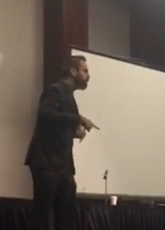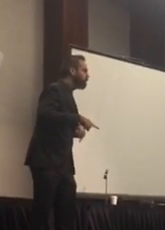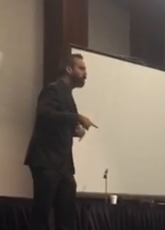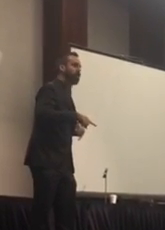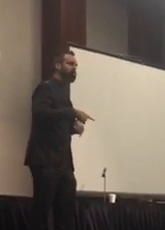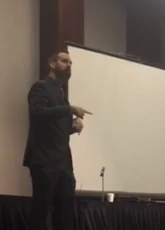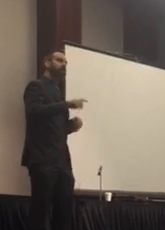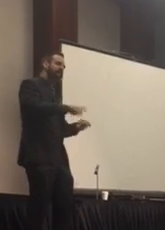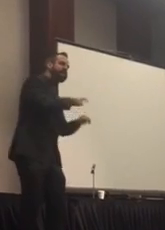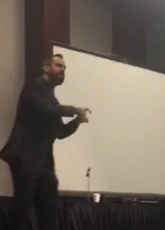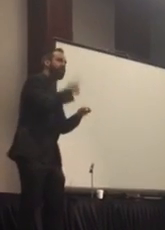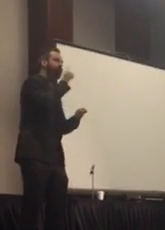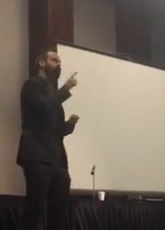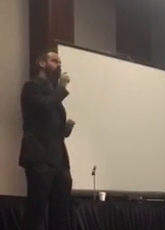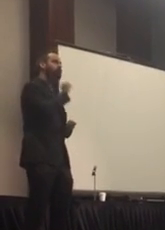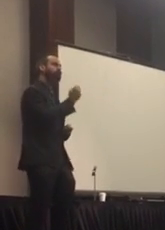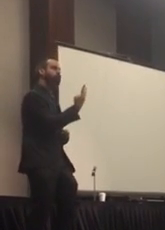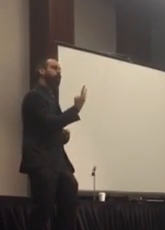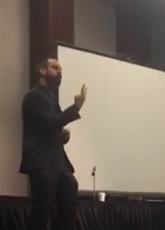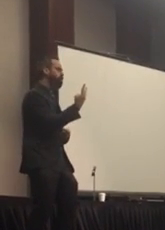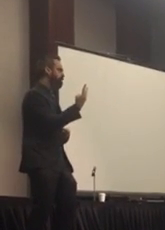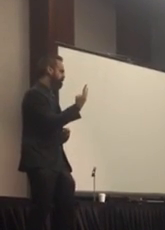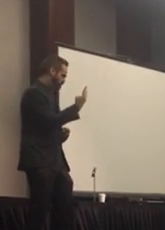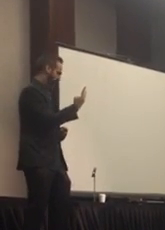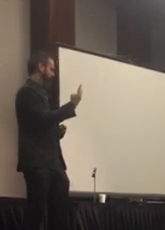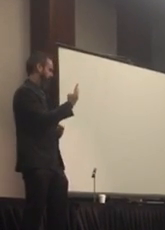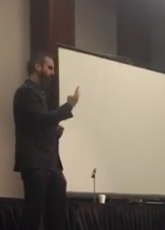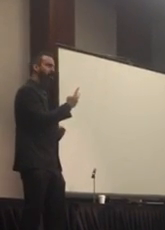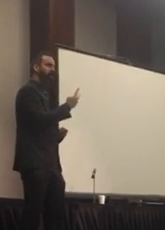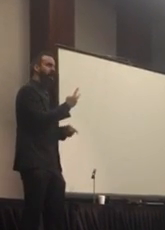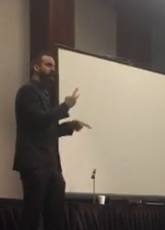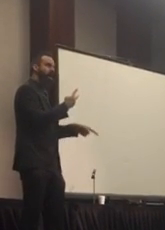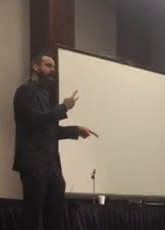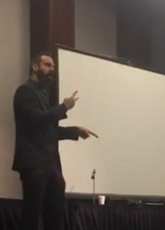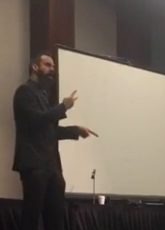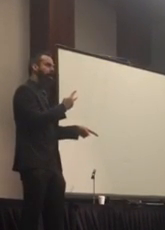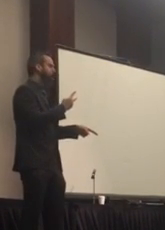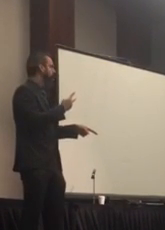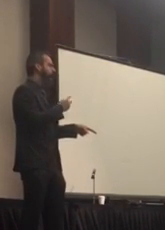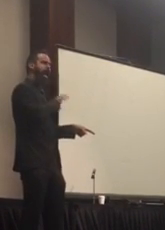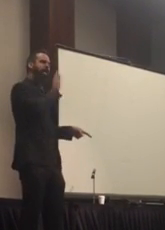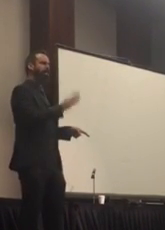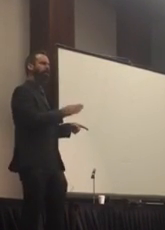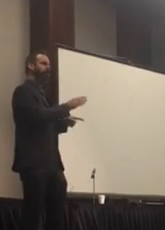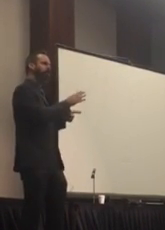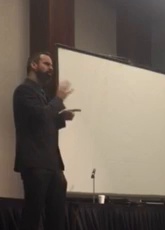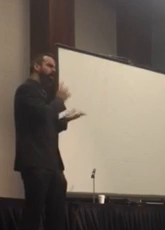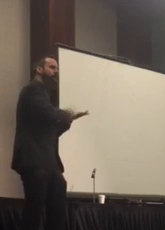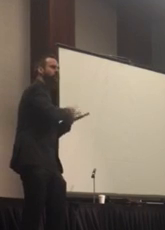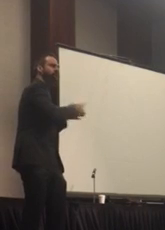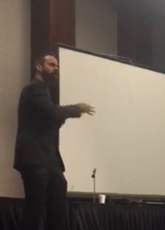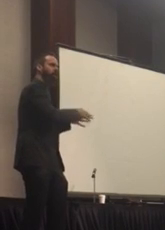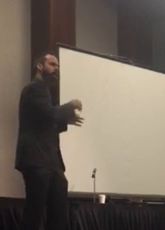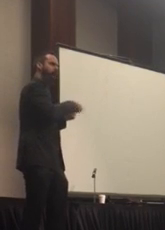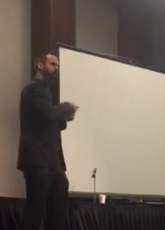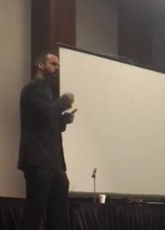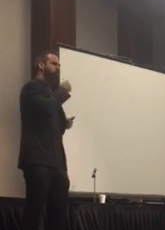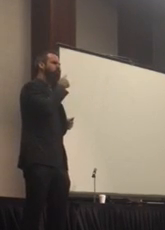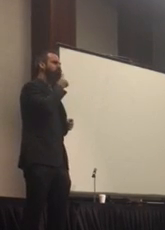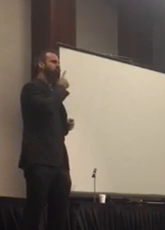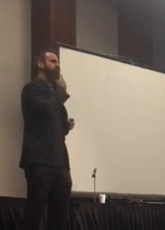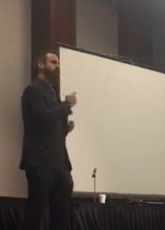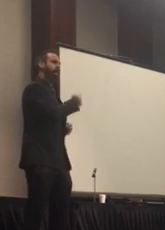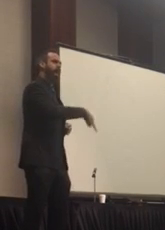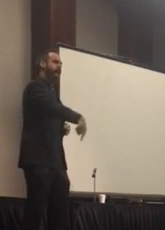Frighteningly accurate for a 12-year-old to have come up. I don't know that I've ever actually talked to her about redlining, and if you don't know the term, I'll make sure you do in